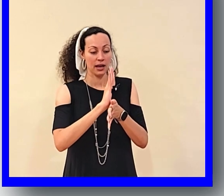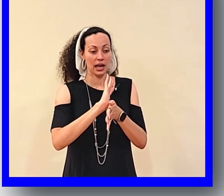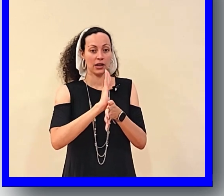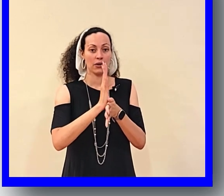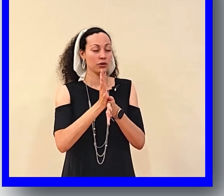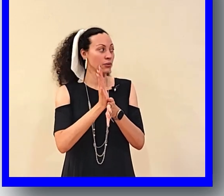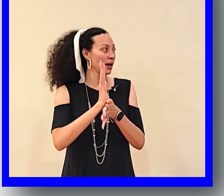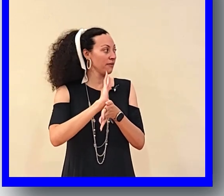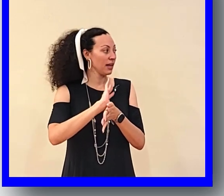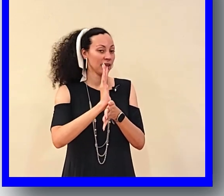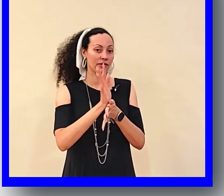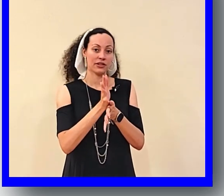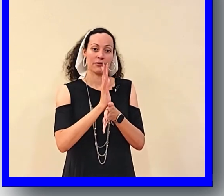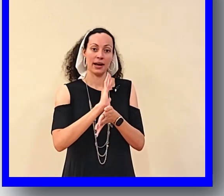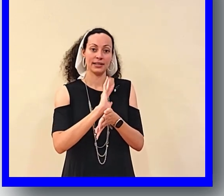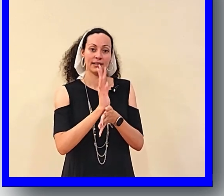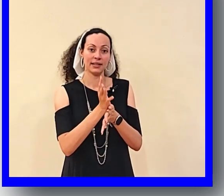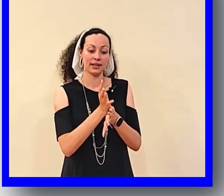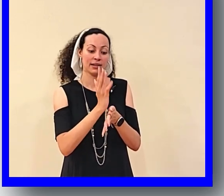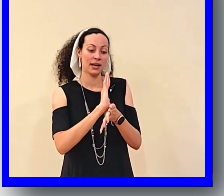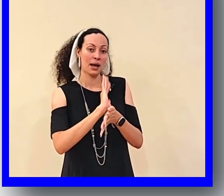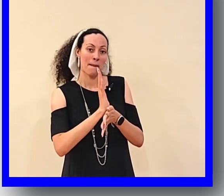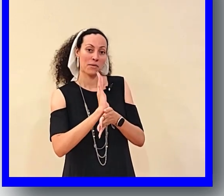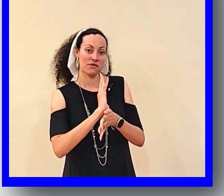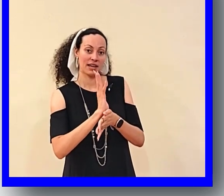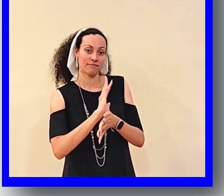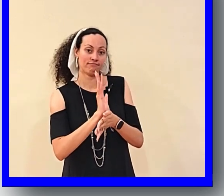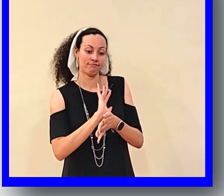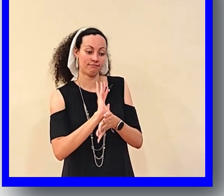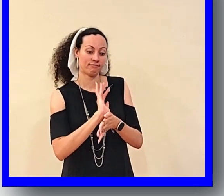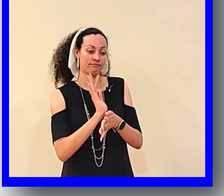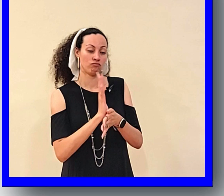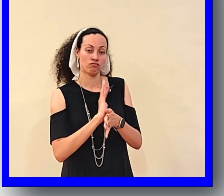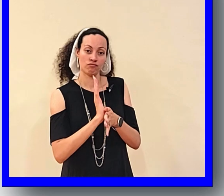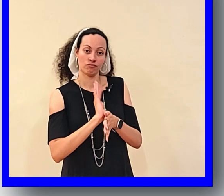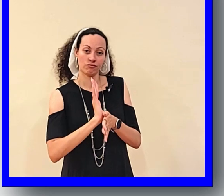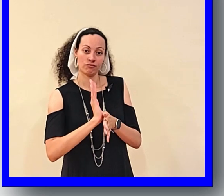bottom, and you're going to wave it left and right. Movie.